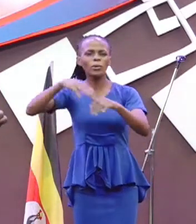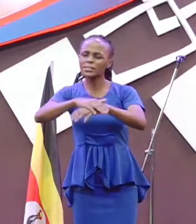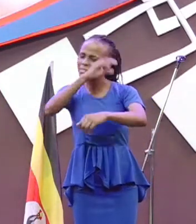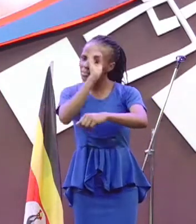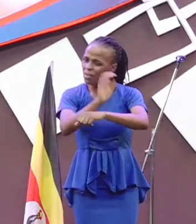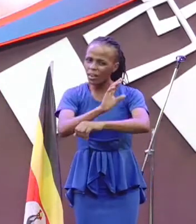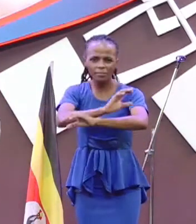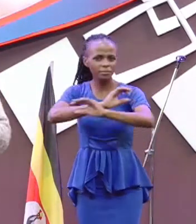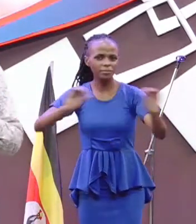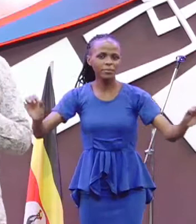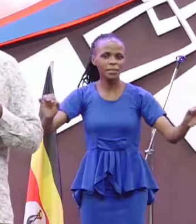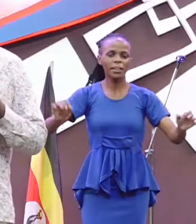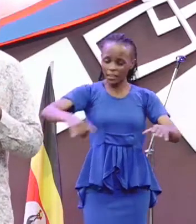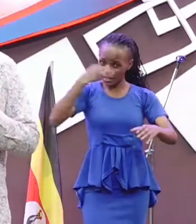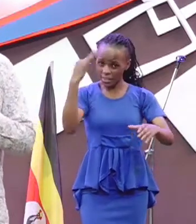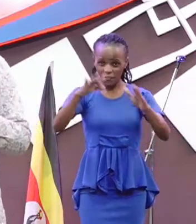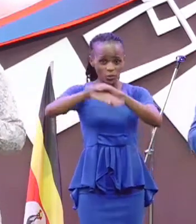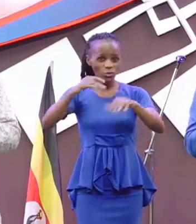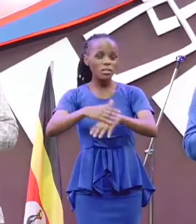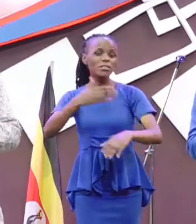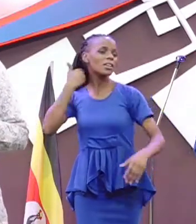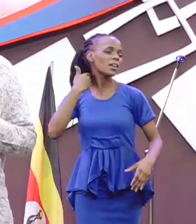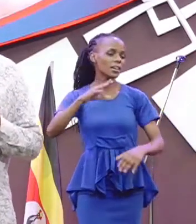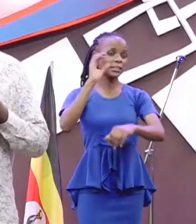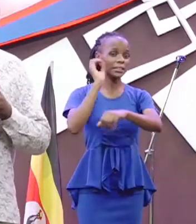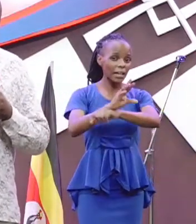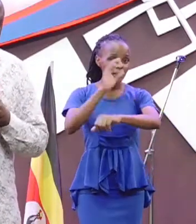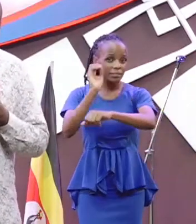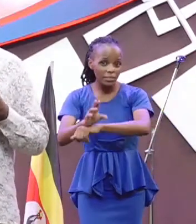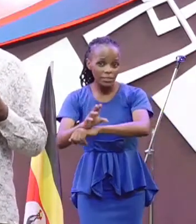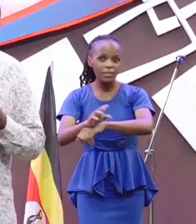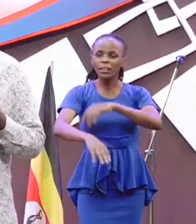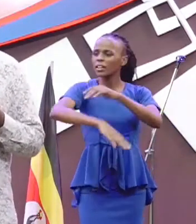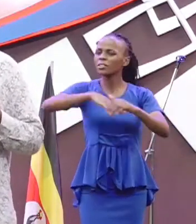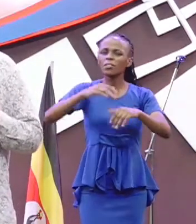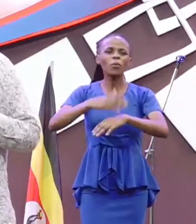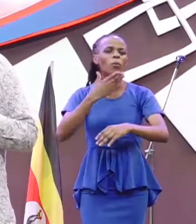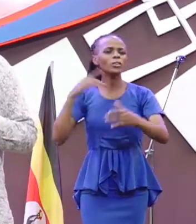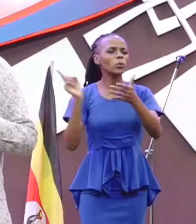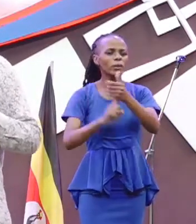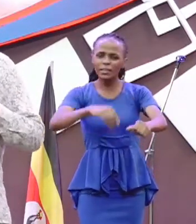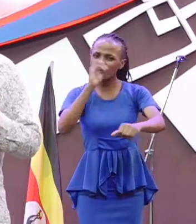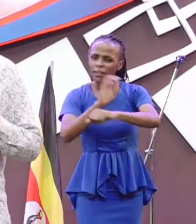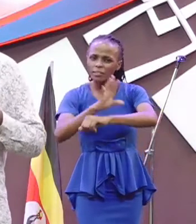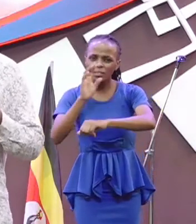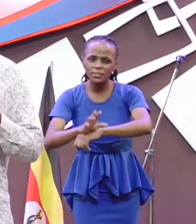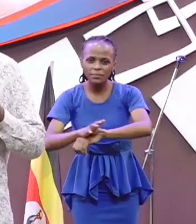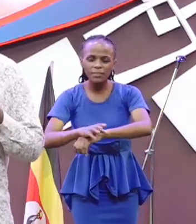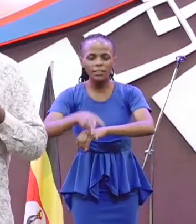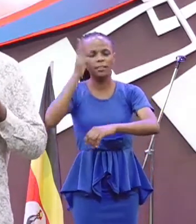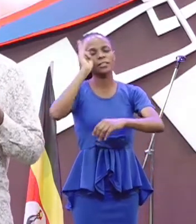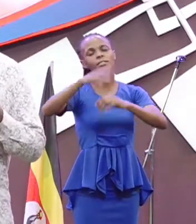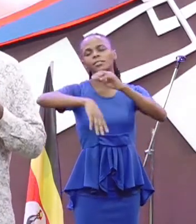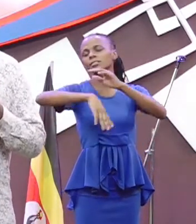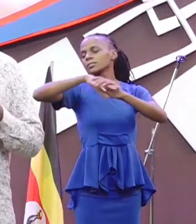A person who is not advisable. If you do not want to be condemned, if you do not want to be advised,